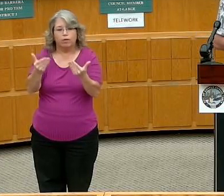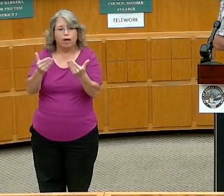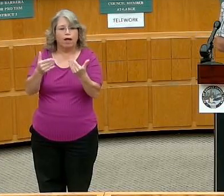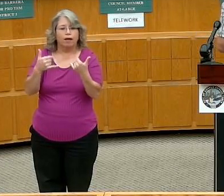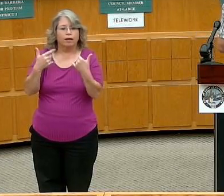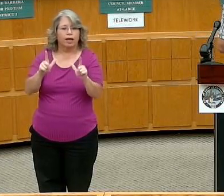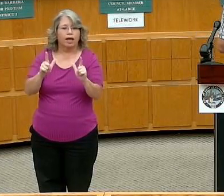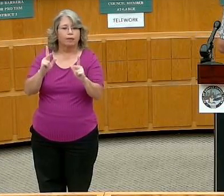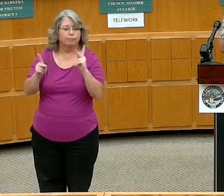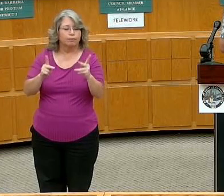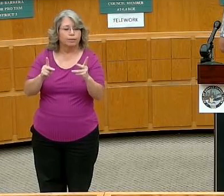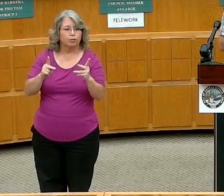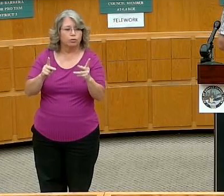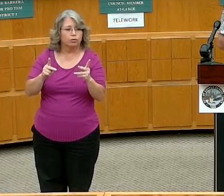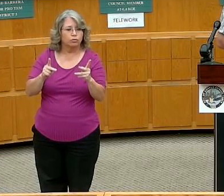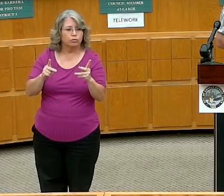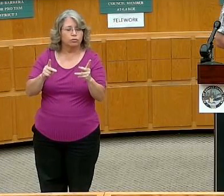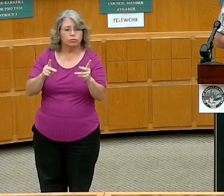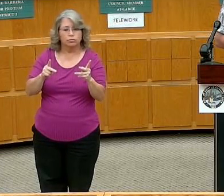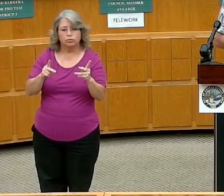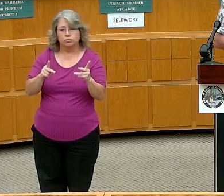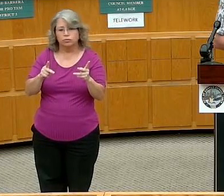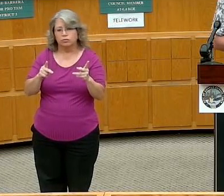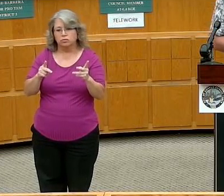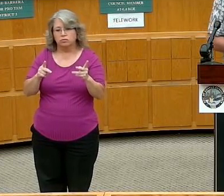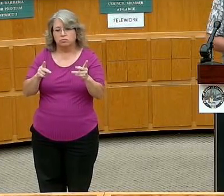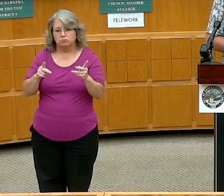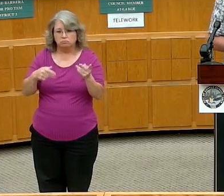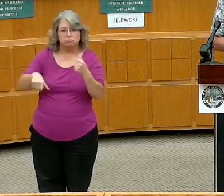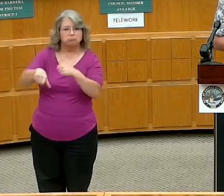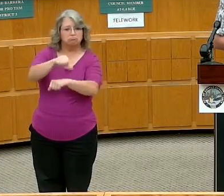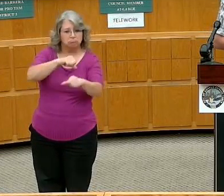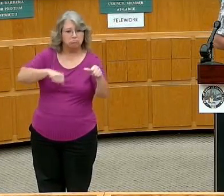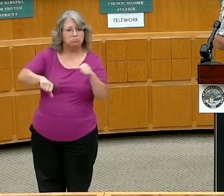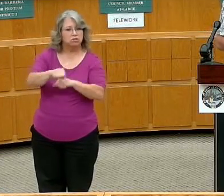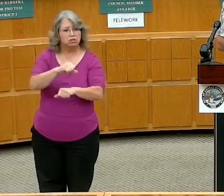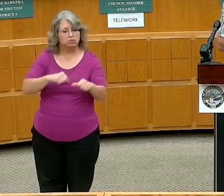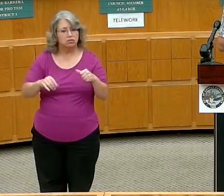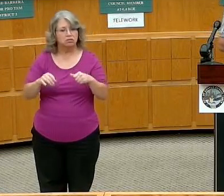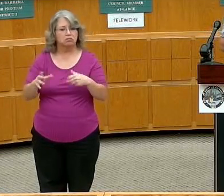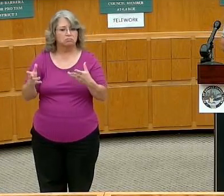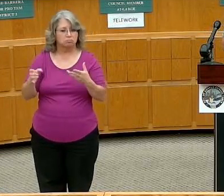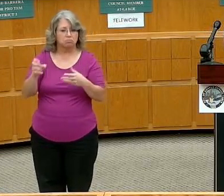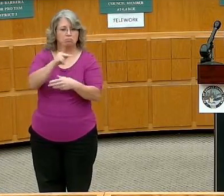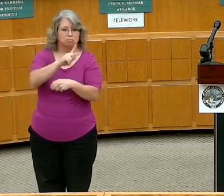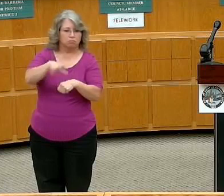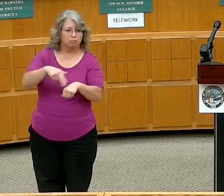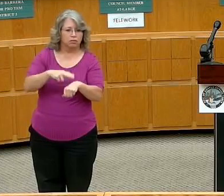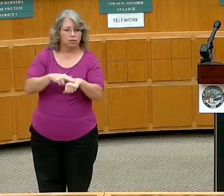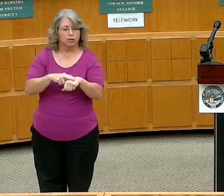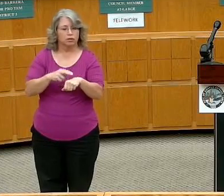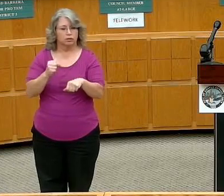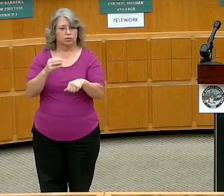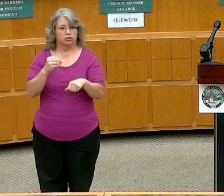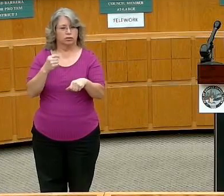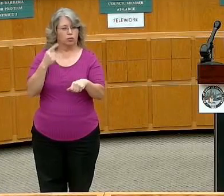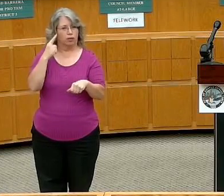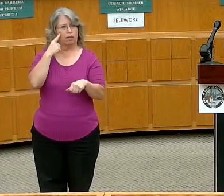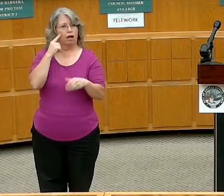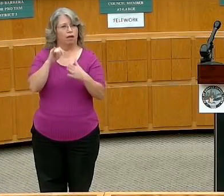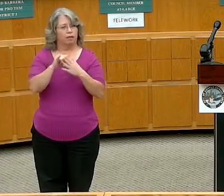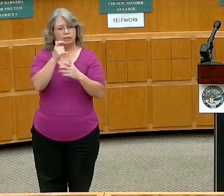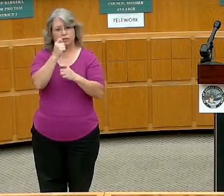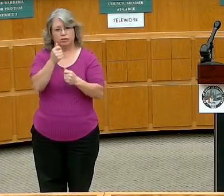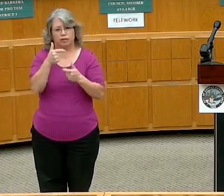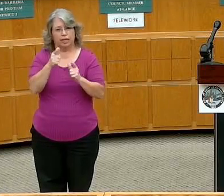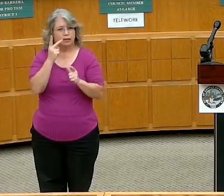everyday life. And so we thought it was an interesting scenario to just see if the models could even tell the difference from 0. And it